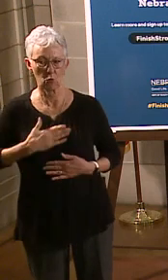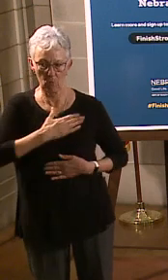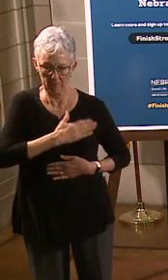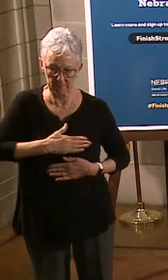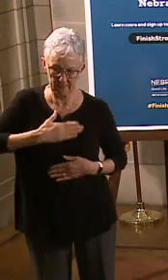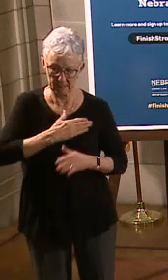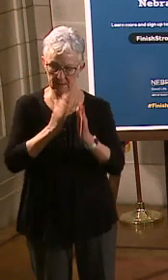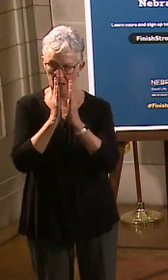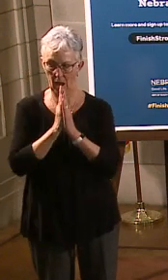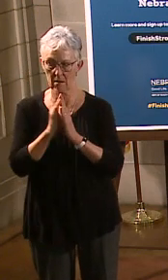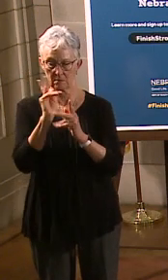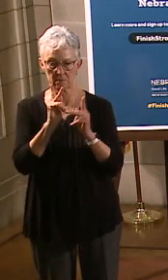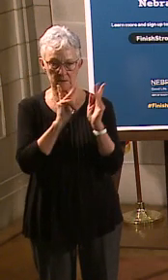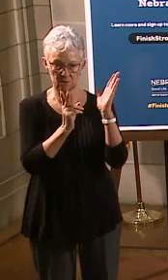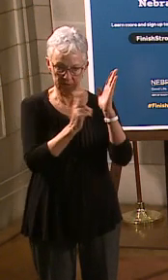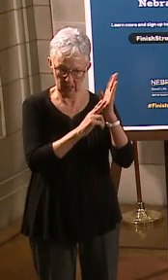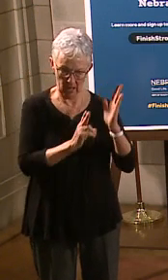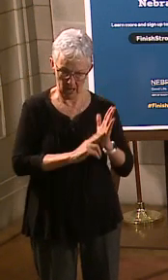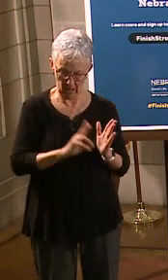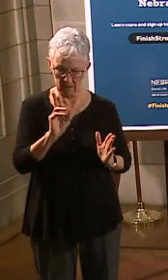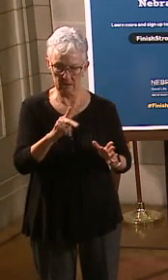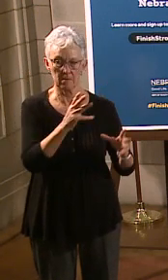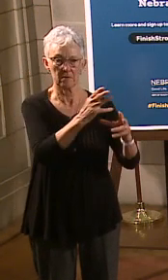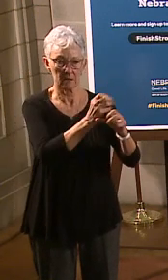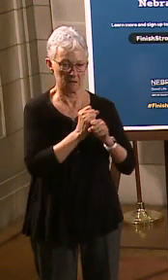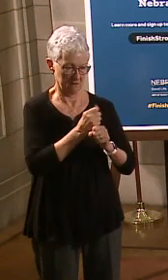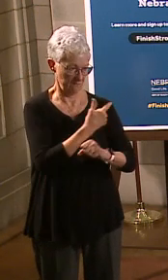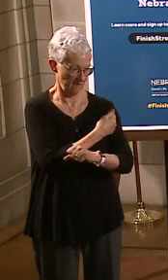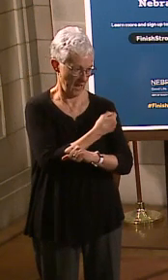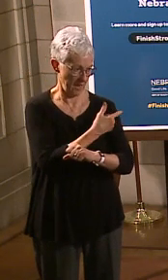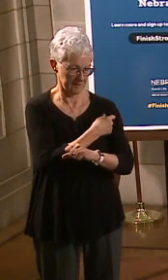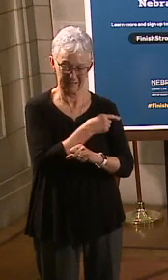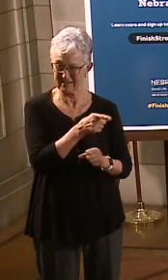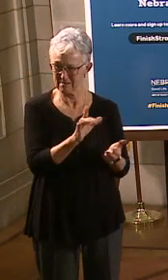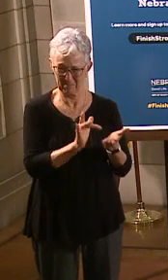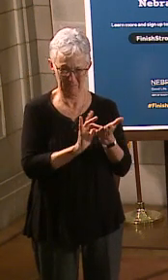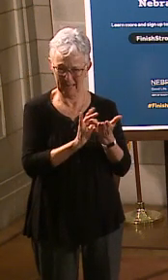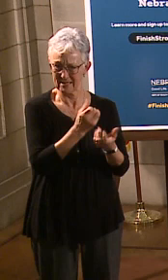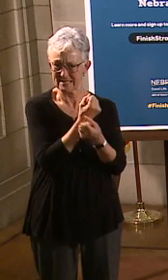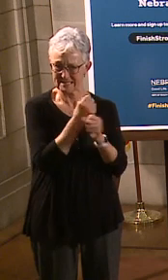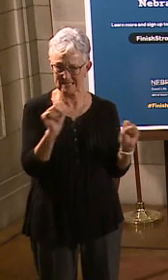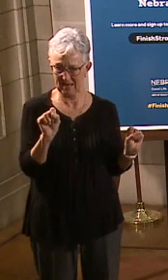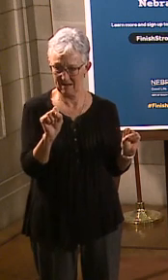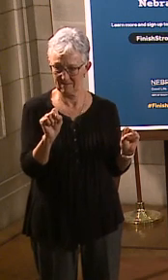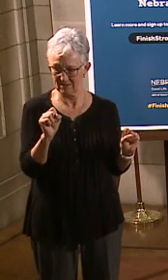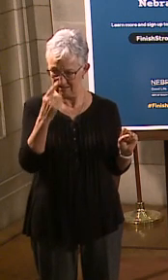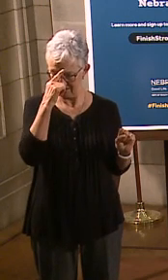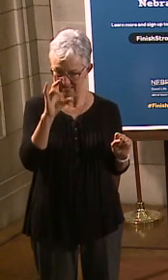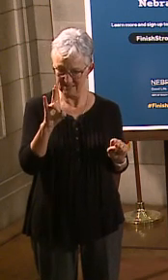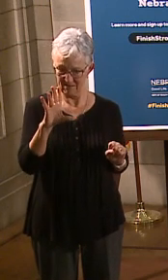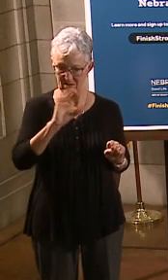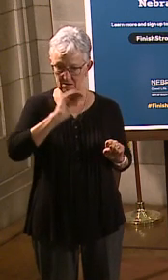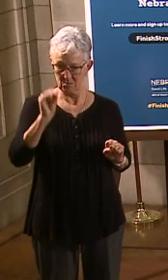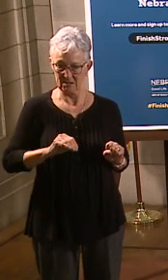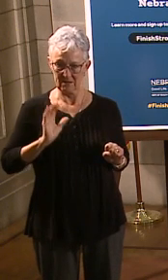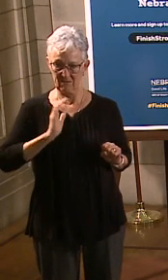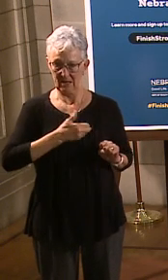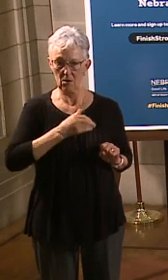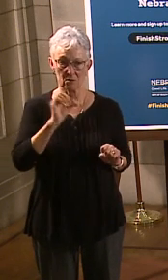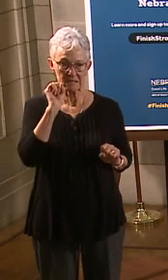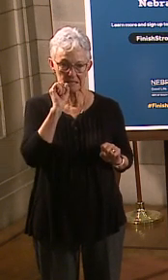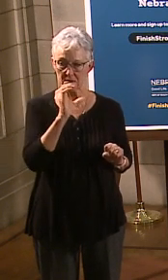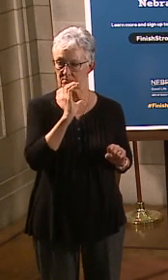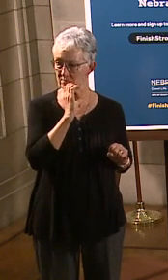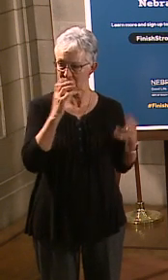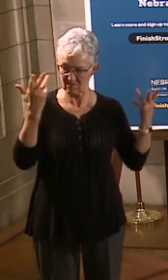up. It's safe and effective. Certainly, we're doing very well. We've got 75% of our seniors vaccinated. They're the